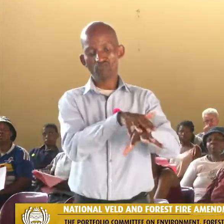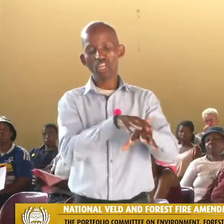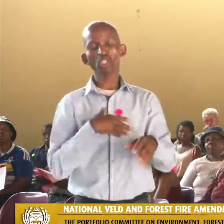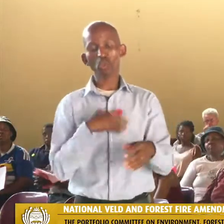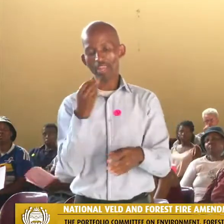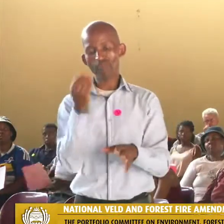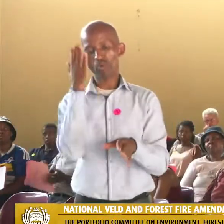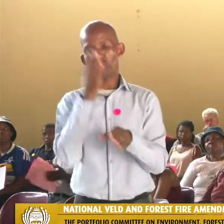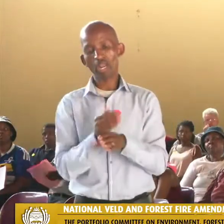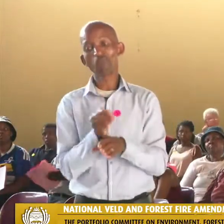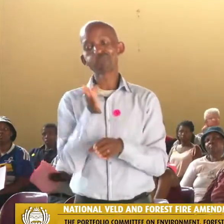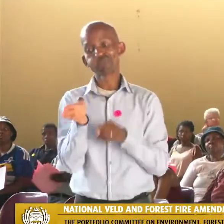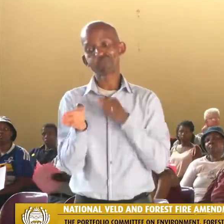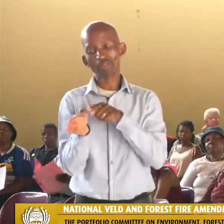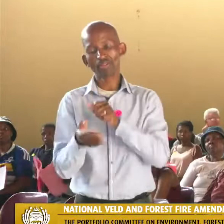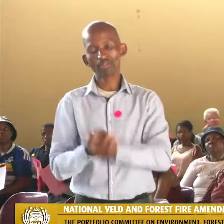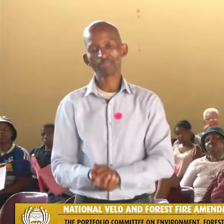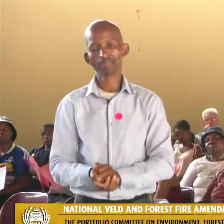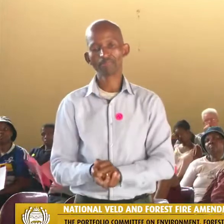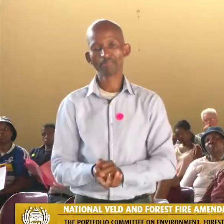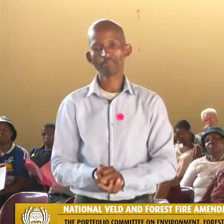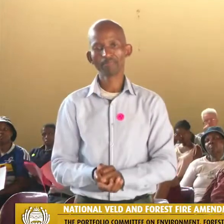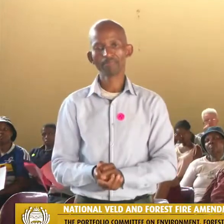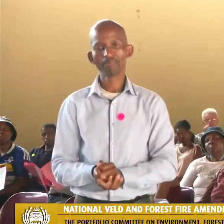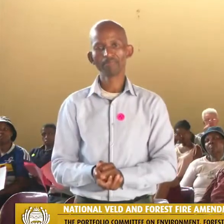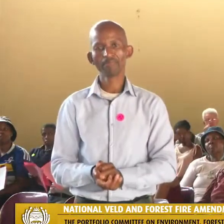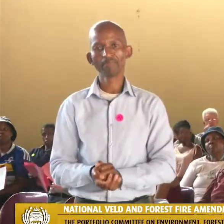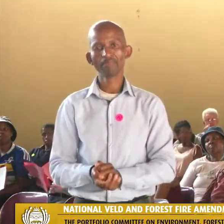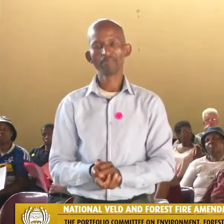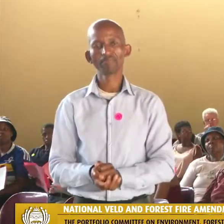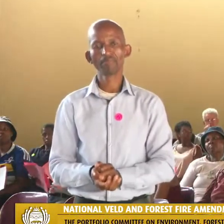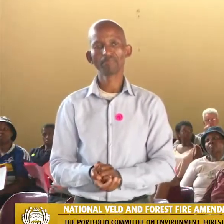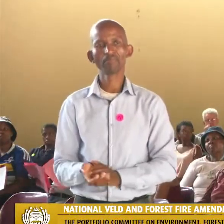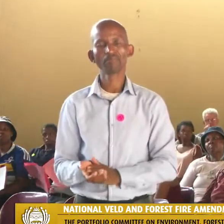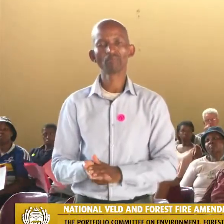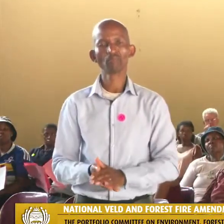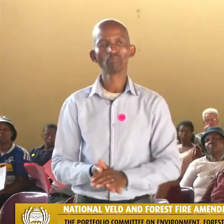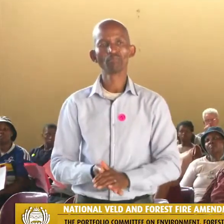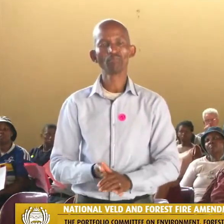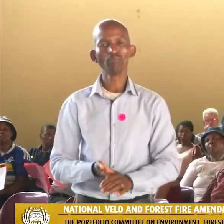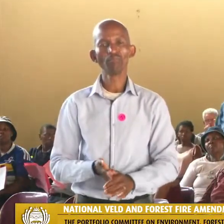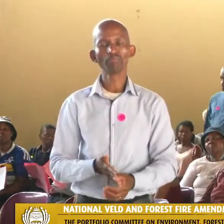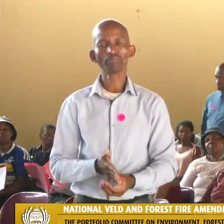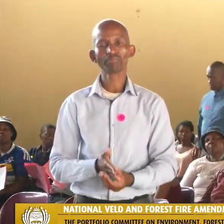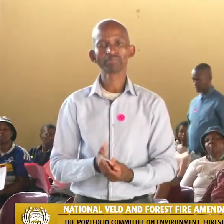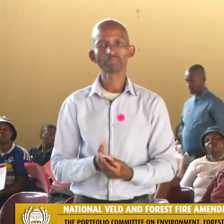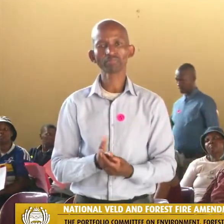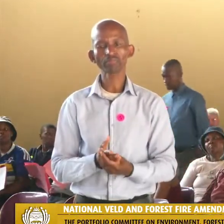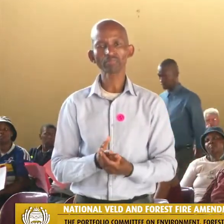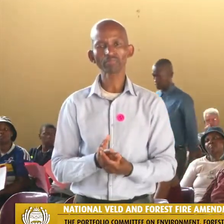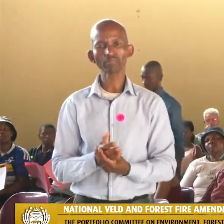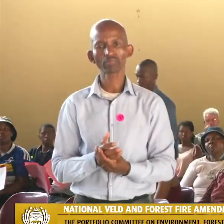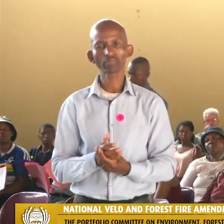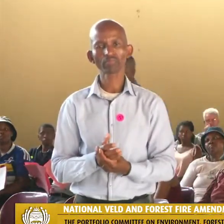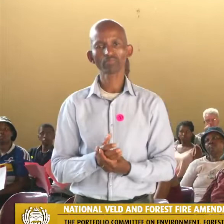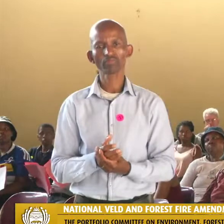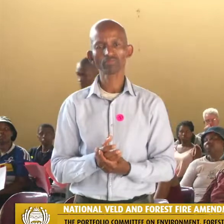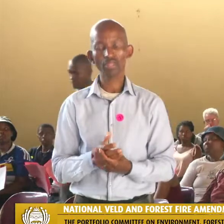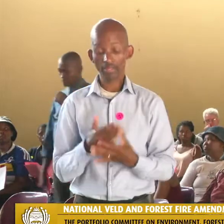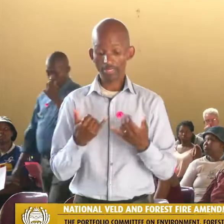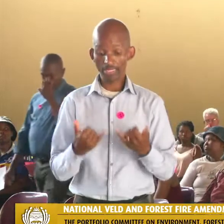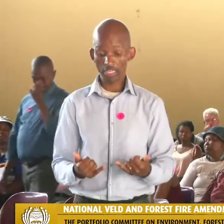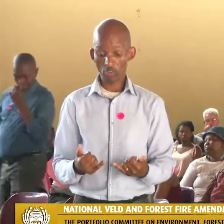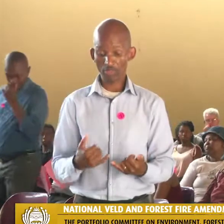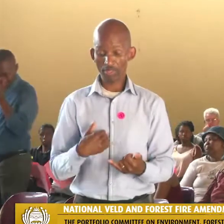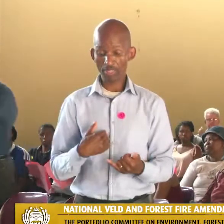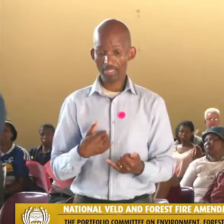ko teng. our community depends too much on those farms because they get employed there, they get work there. So ke dumela